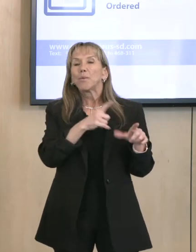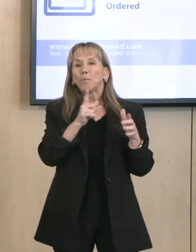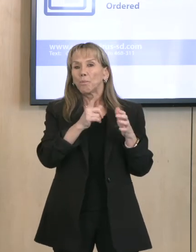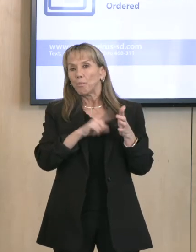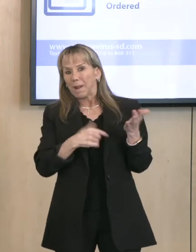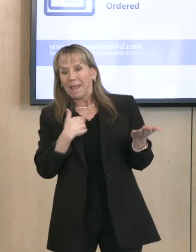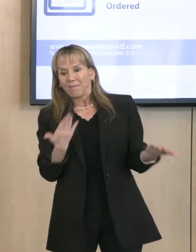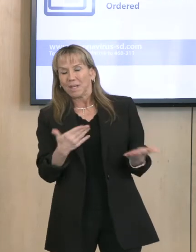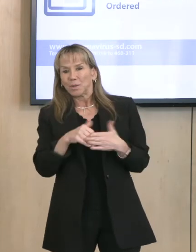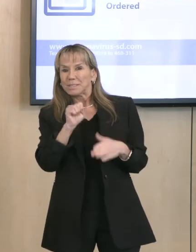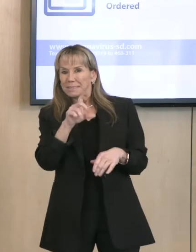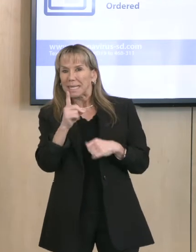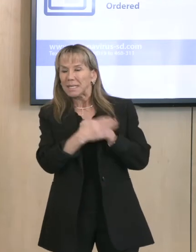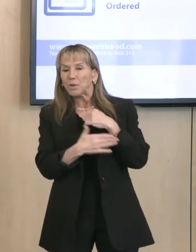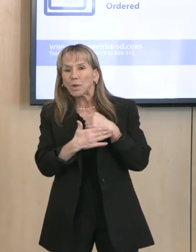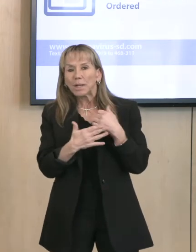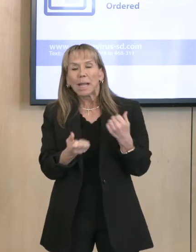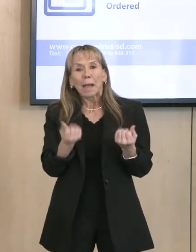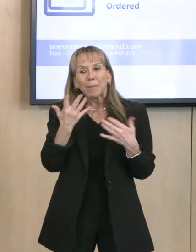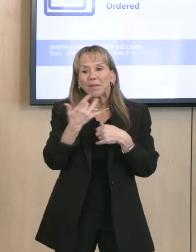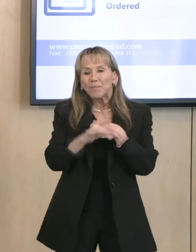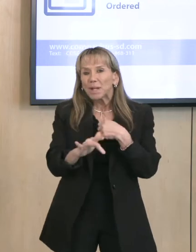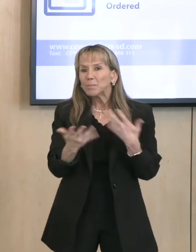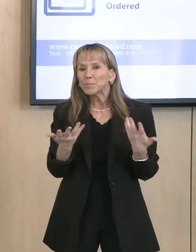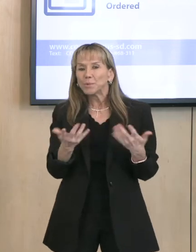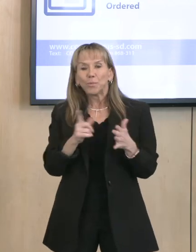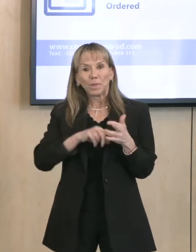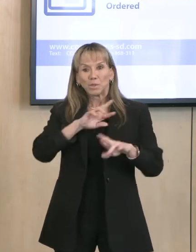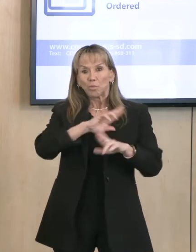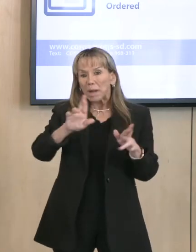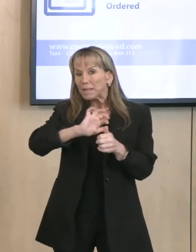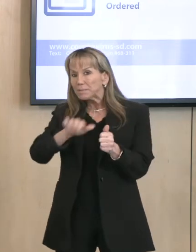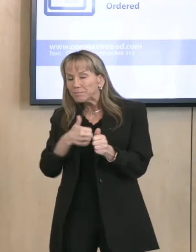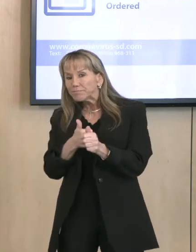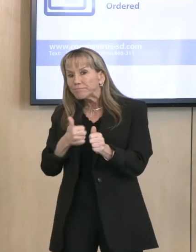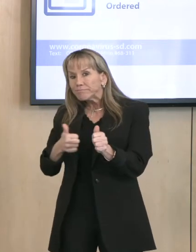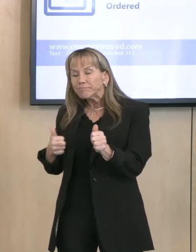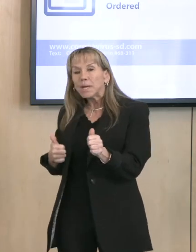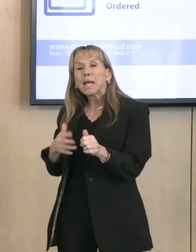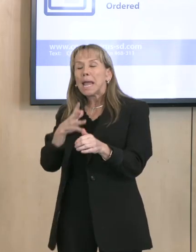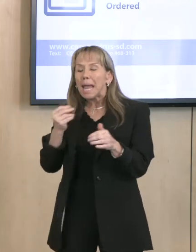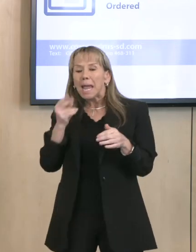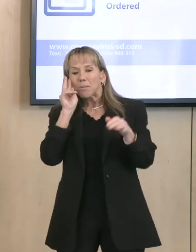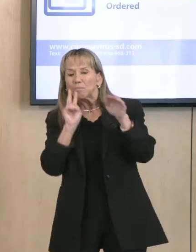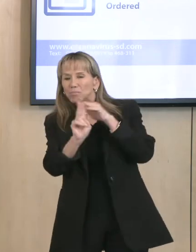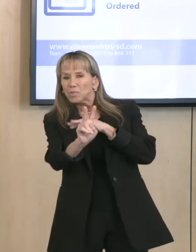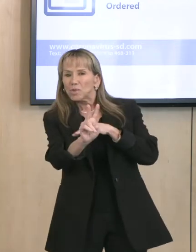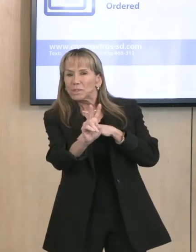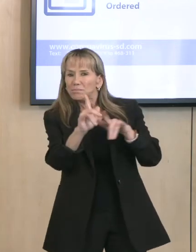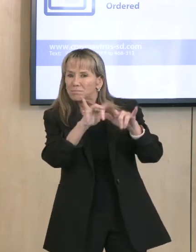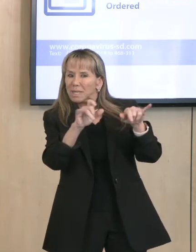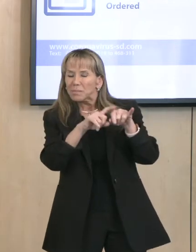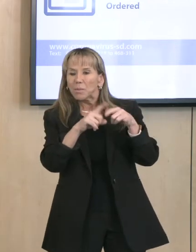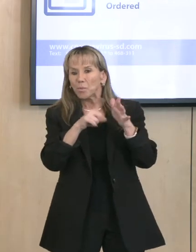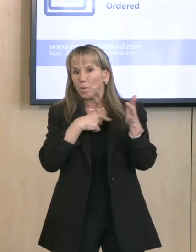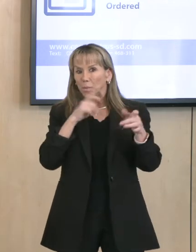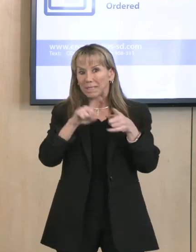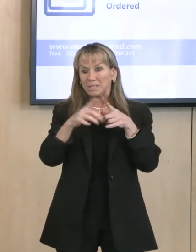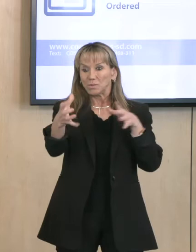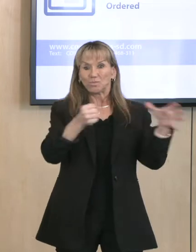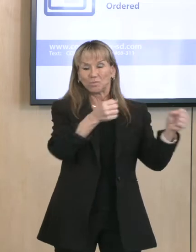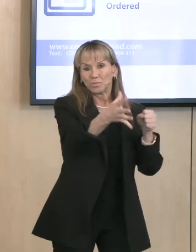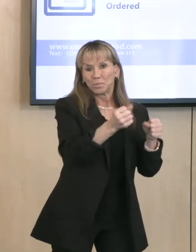San Diego County today with what is available, what we have in ready reserve, along with a forward look at things that we're trying to acquire and what we